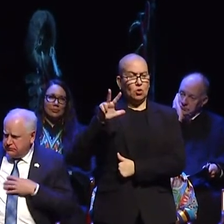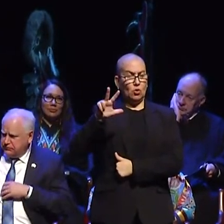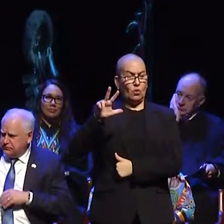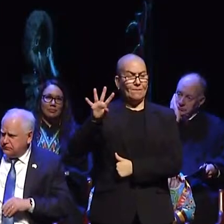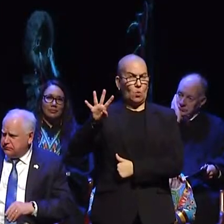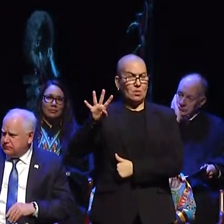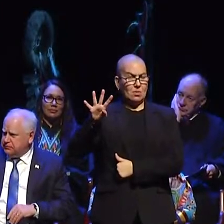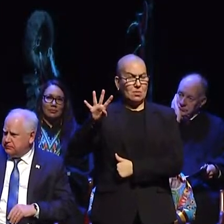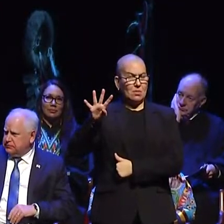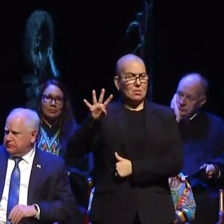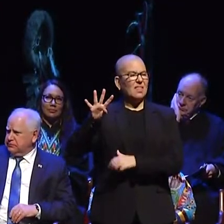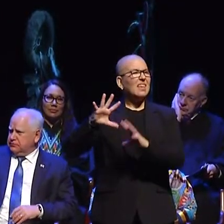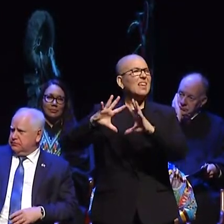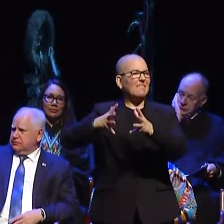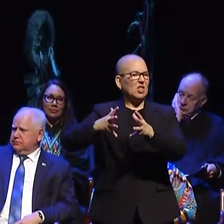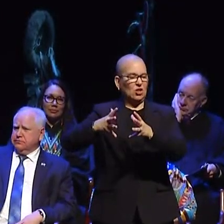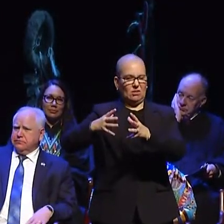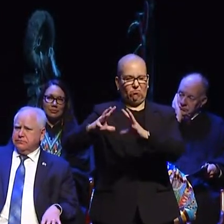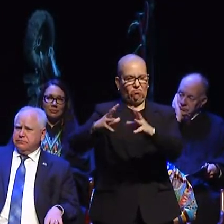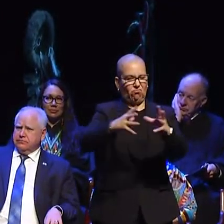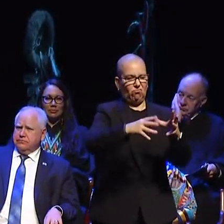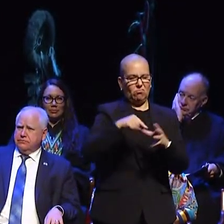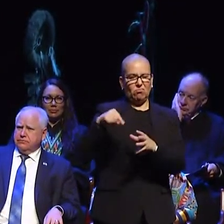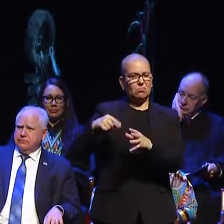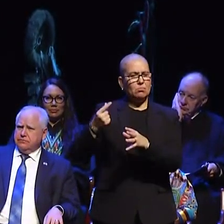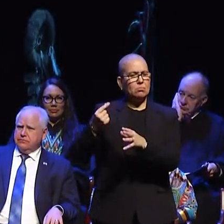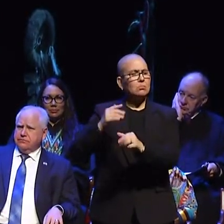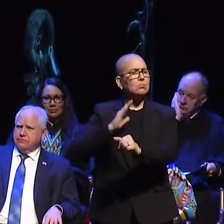Brass Quintet back to the stage to perform